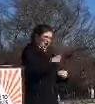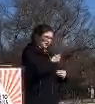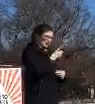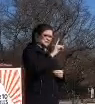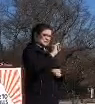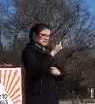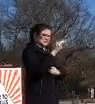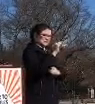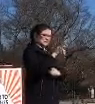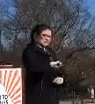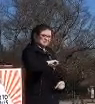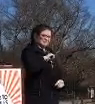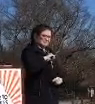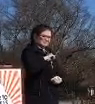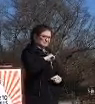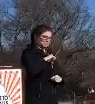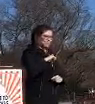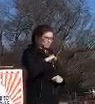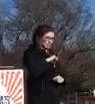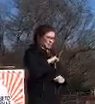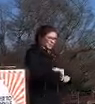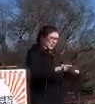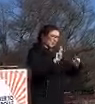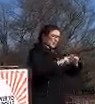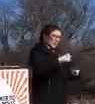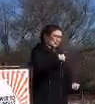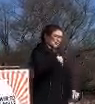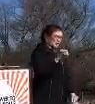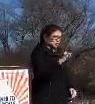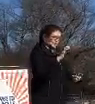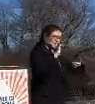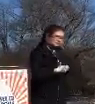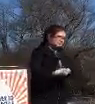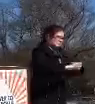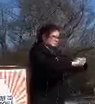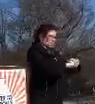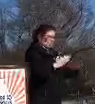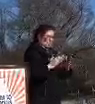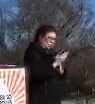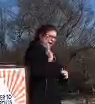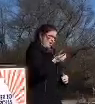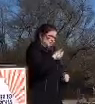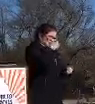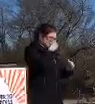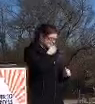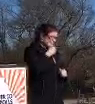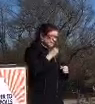Too connected us through our pain, but it also connected us, and this is very